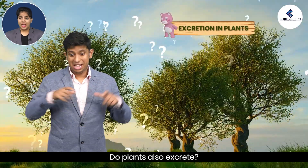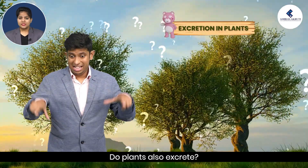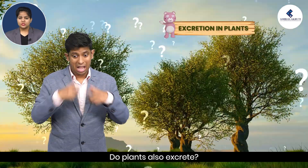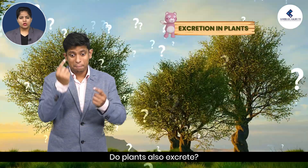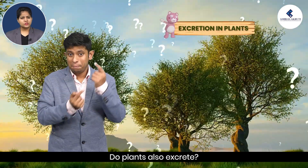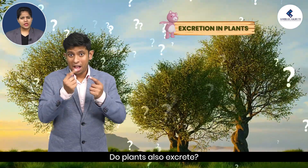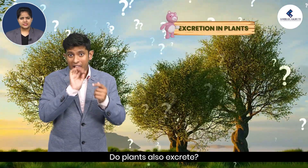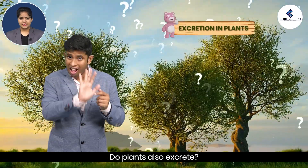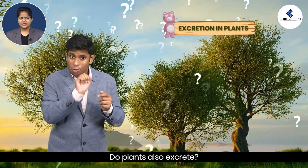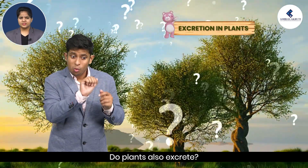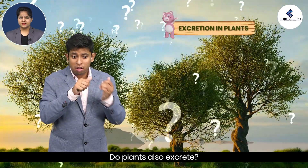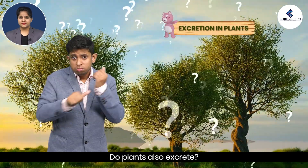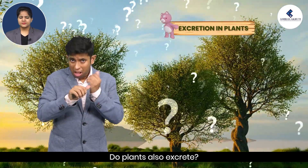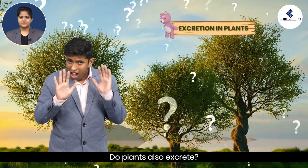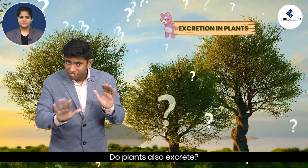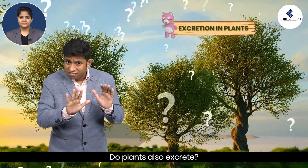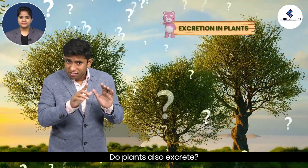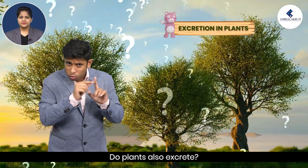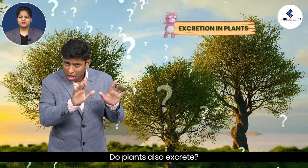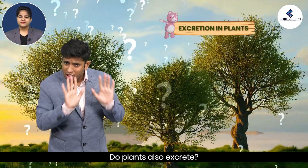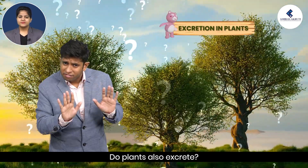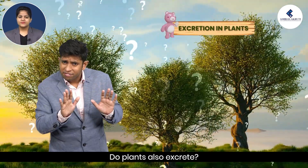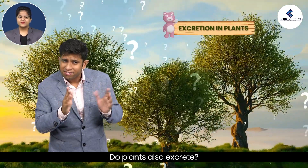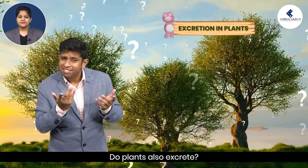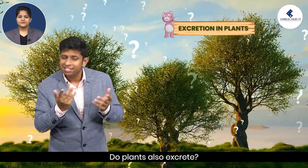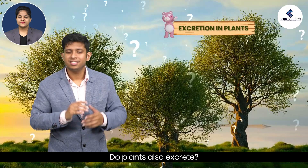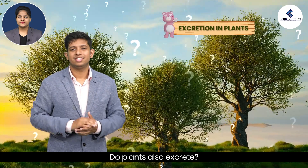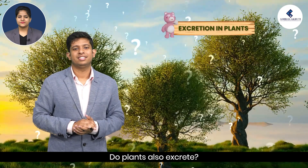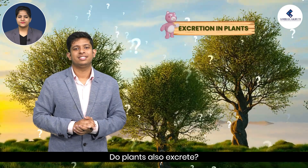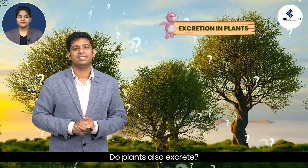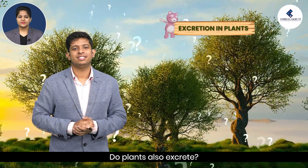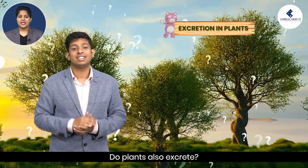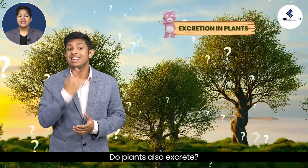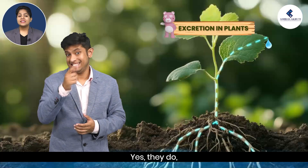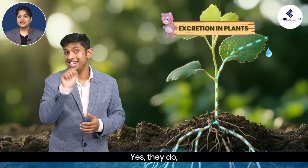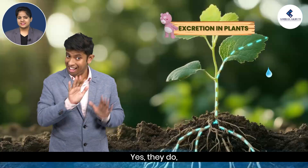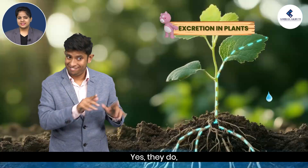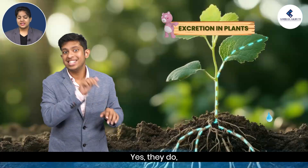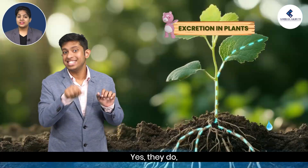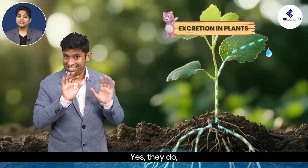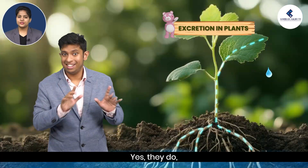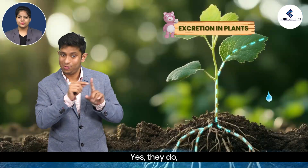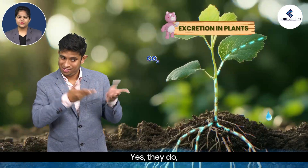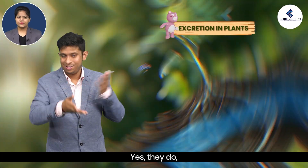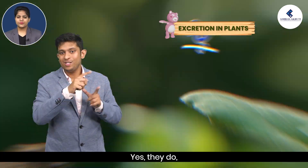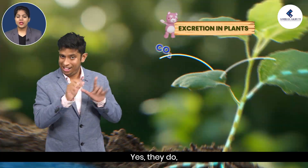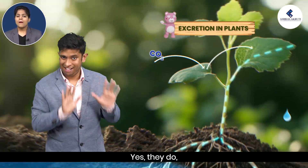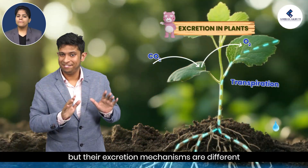Do plants also excrete? Yes, They